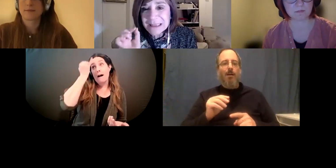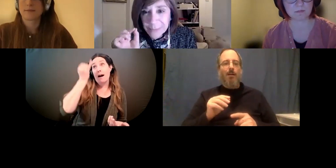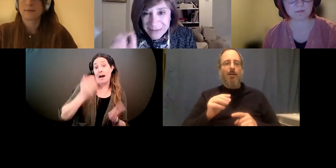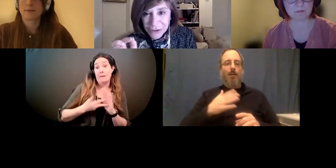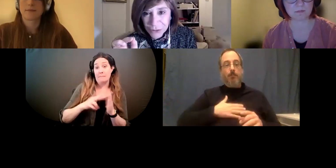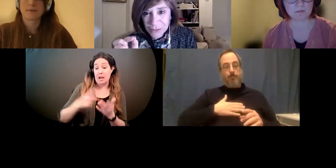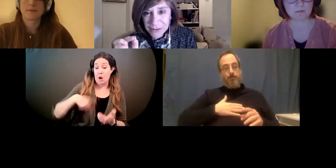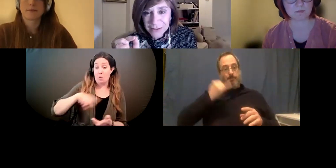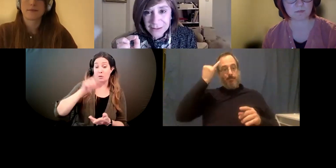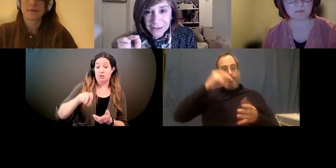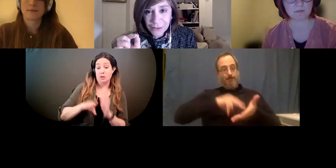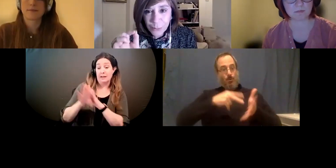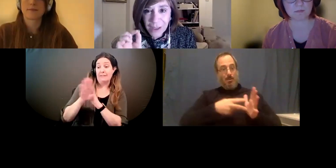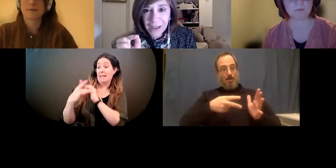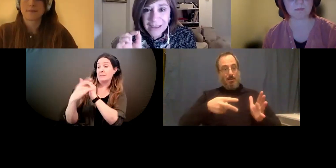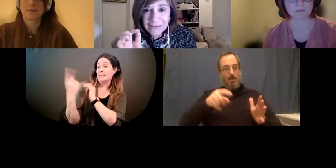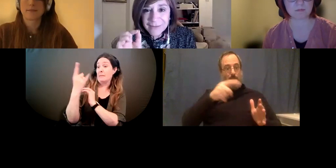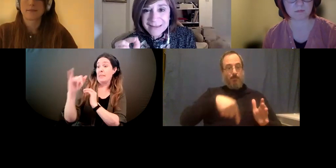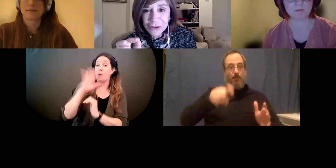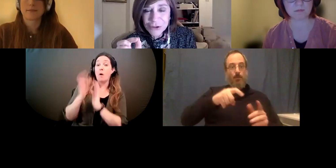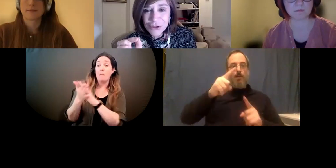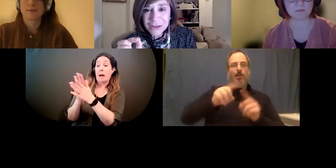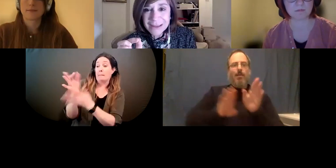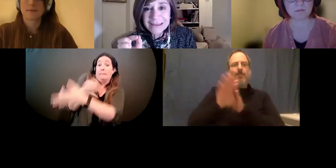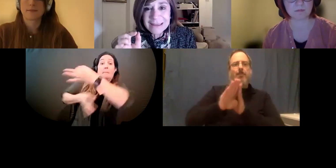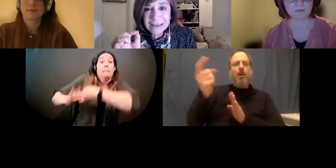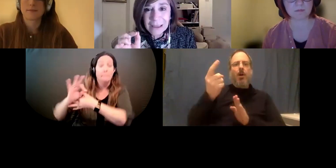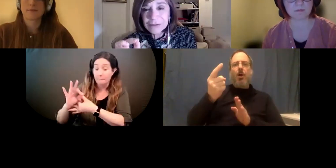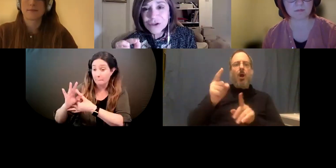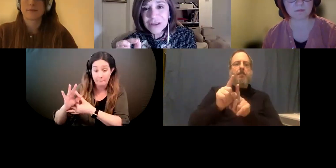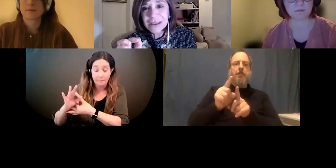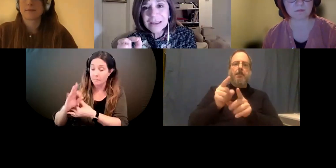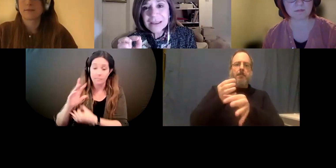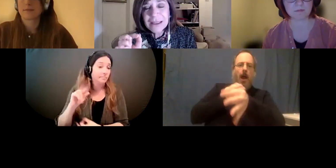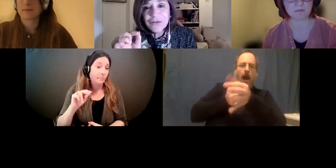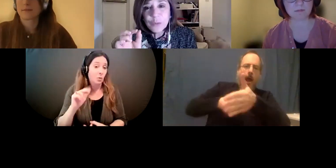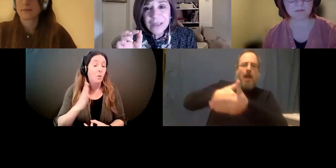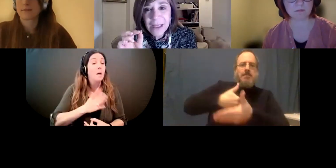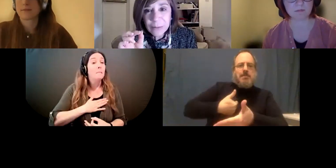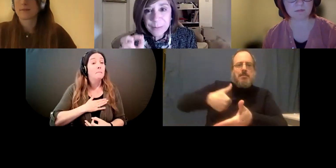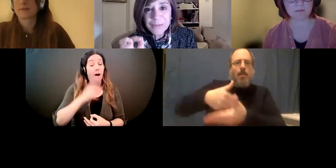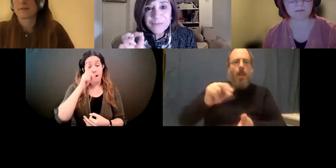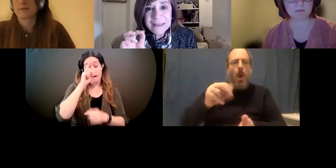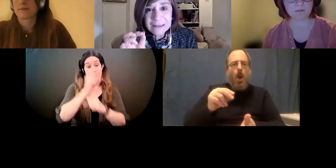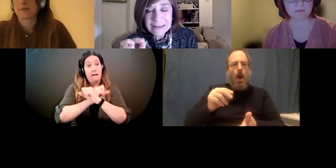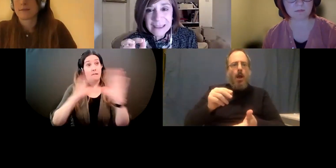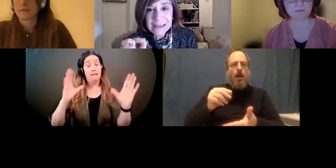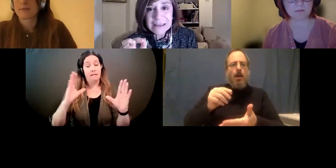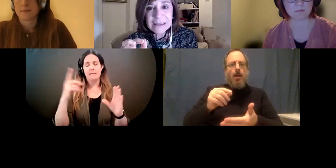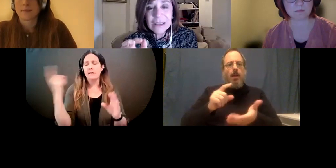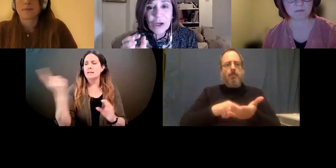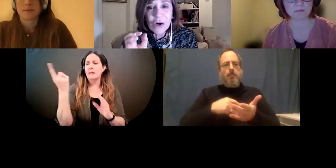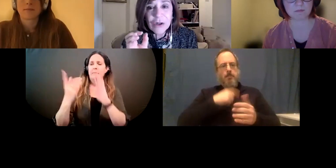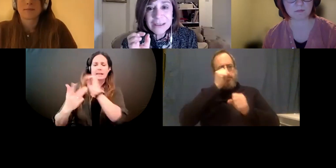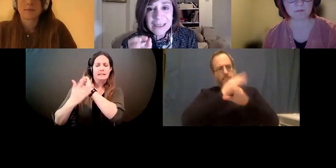be a substitute. What I envisage is a technology that will help